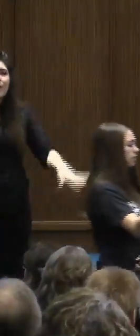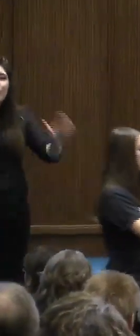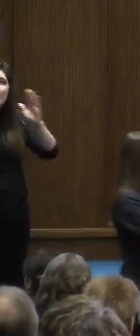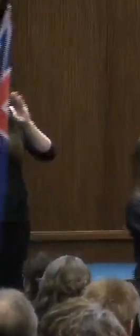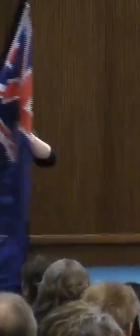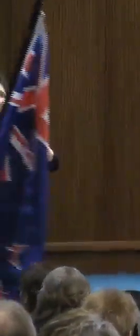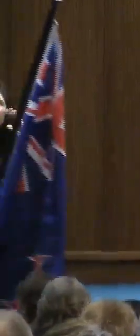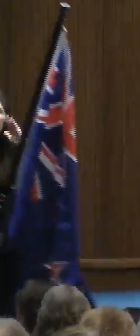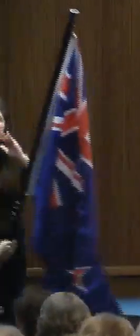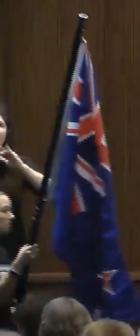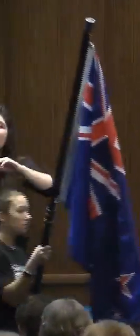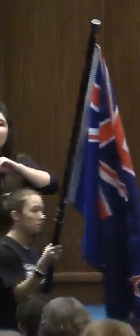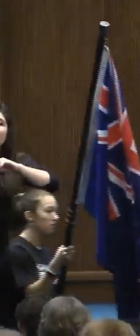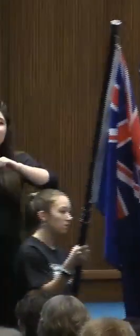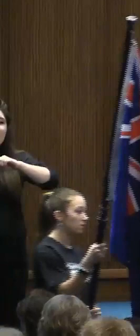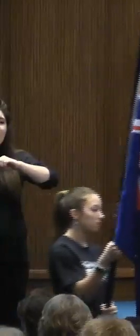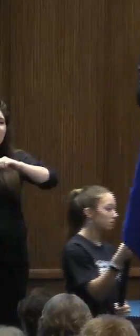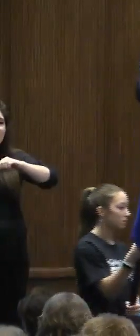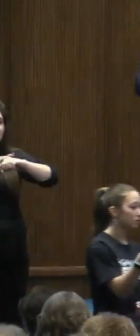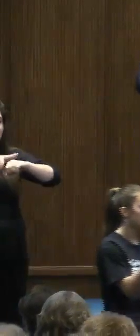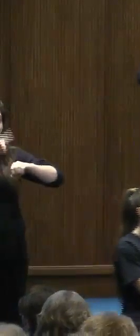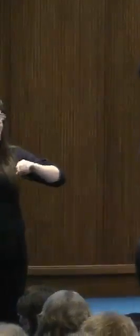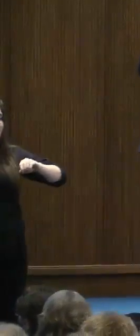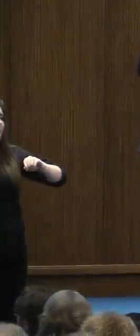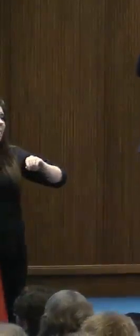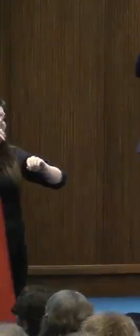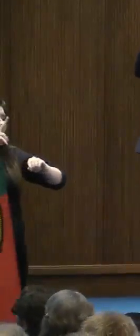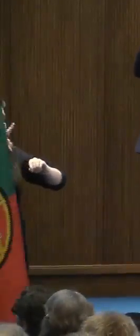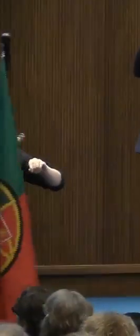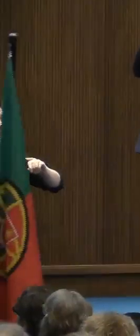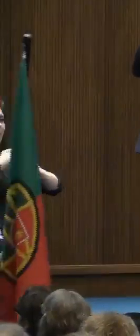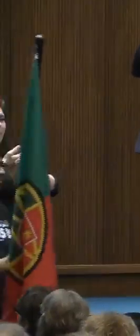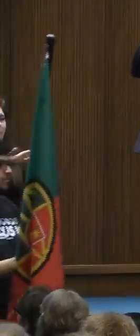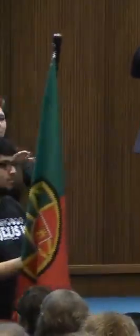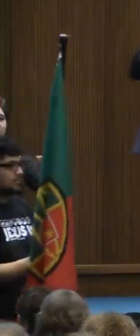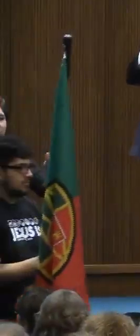the hope of nations.